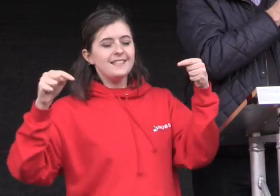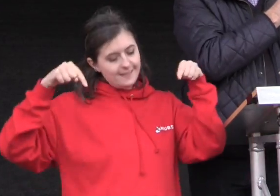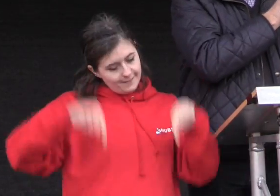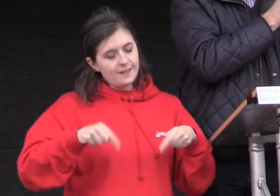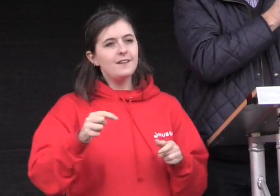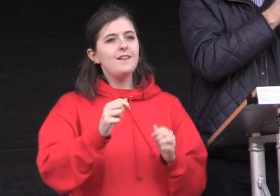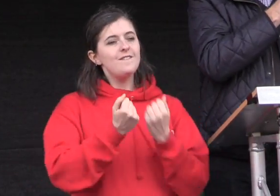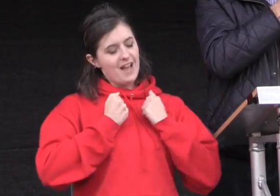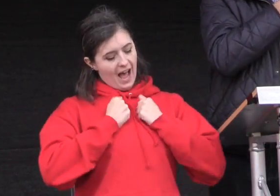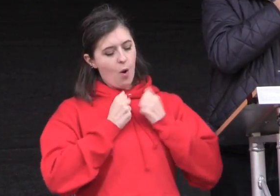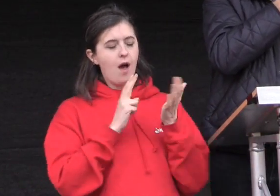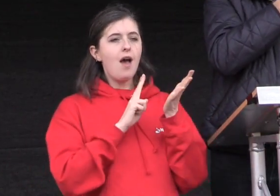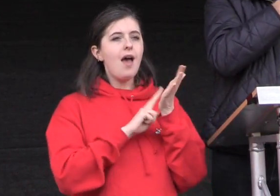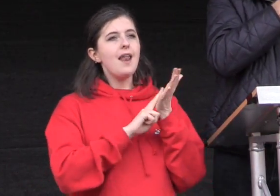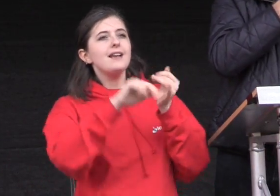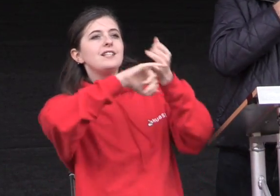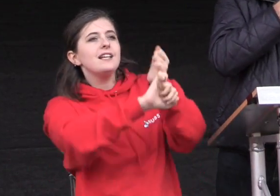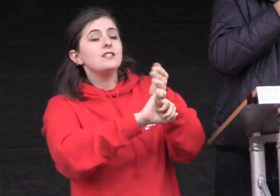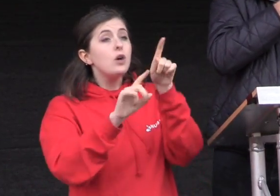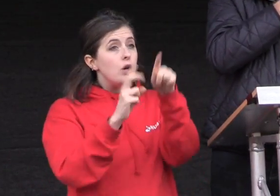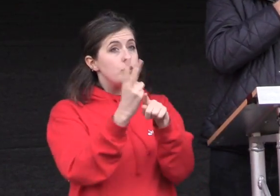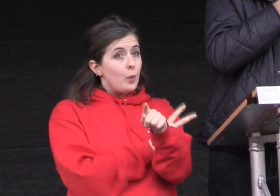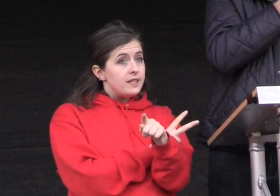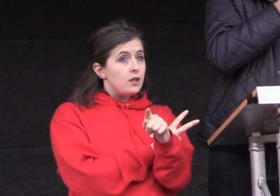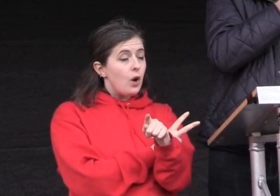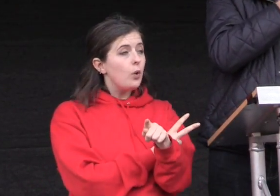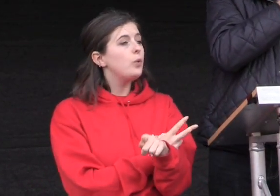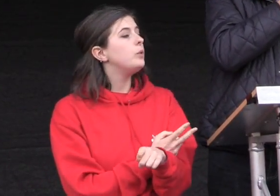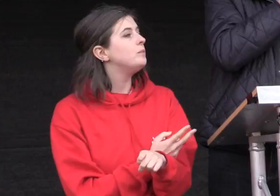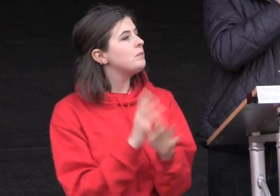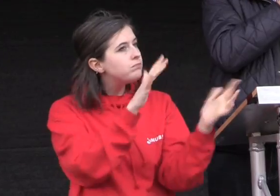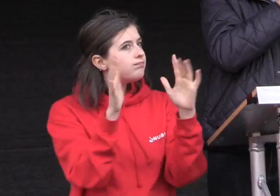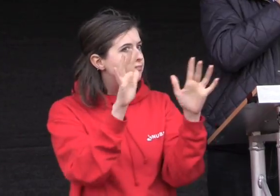our NHS. 2 weeks ago,